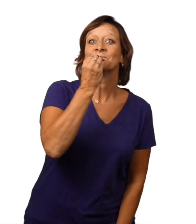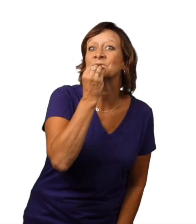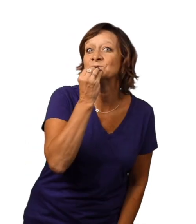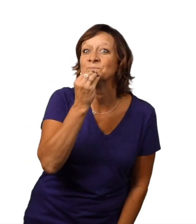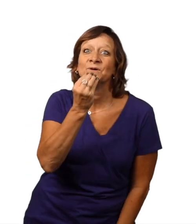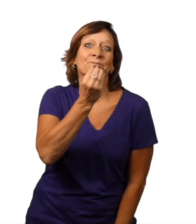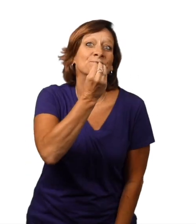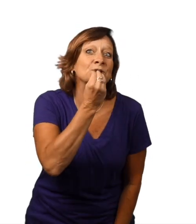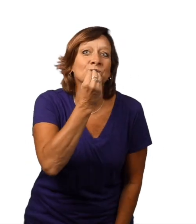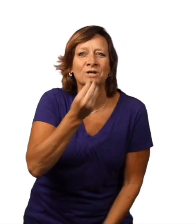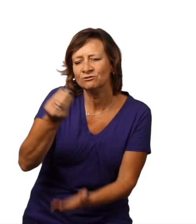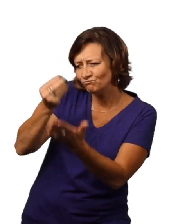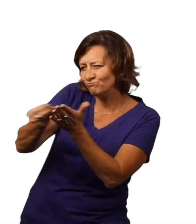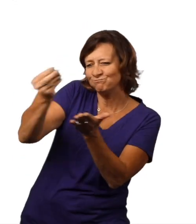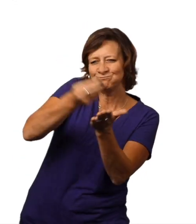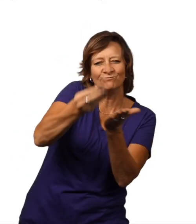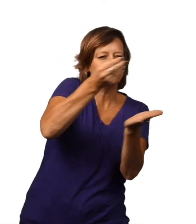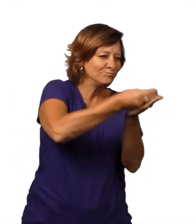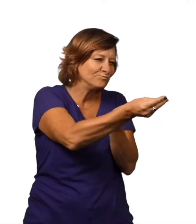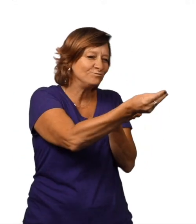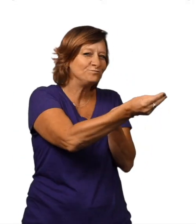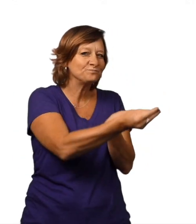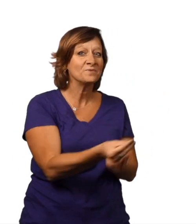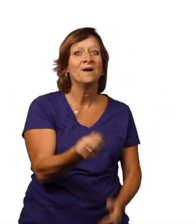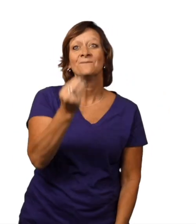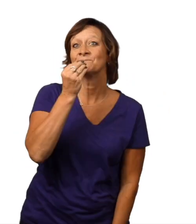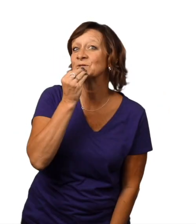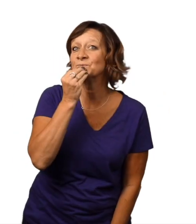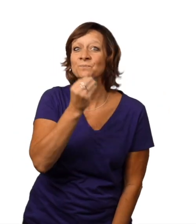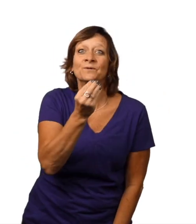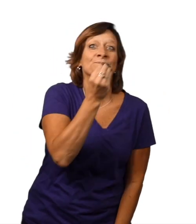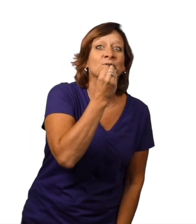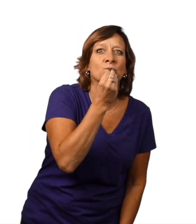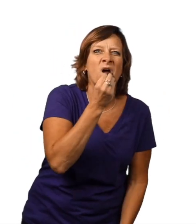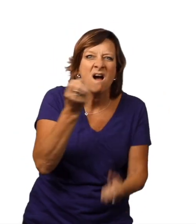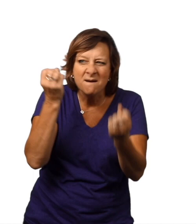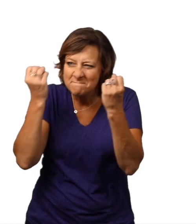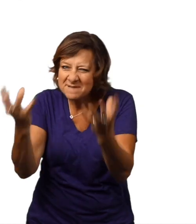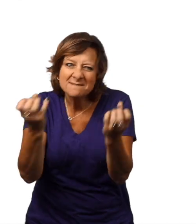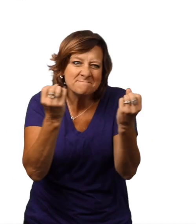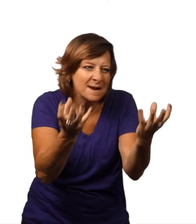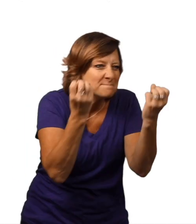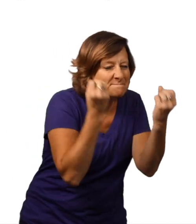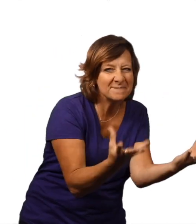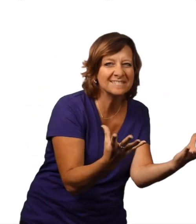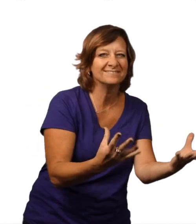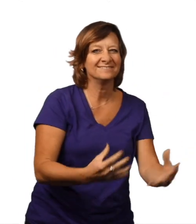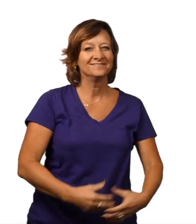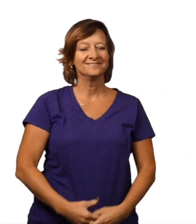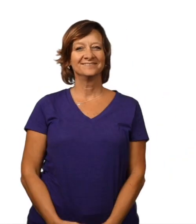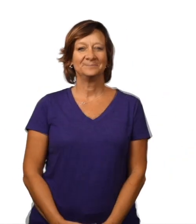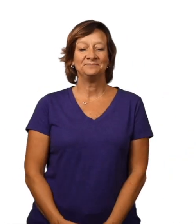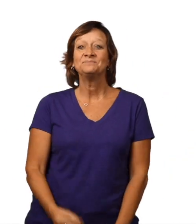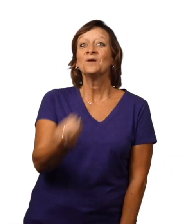Food, food. Buy, buy, buy. Food, food. Many, many, many.